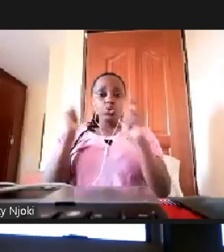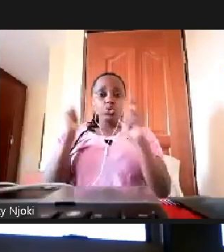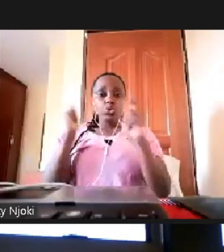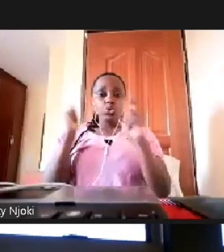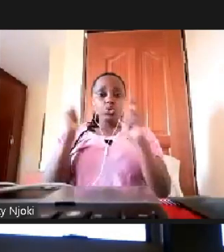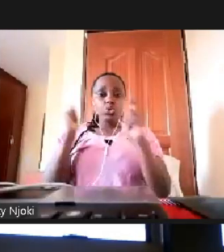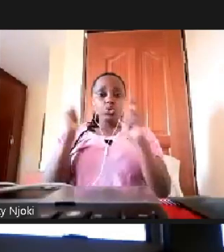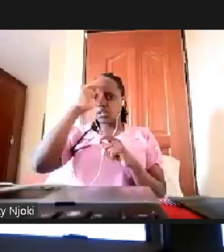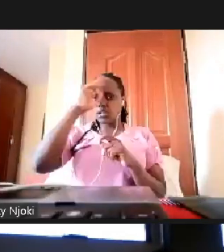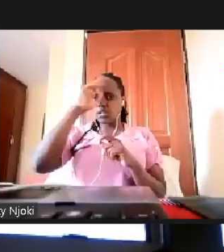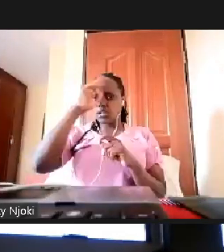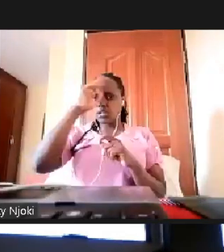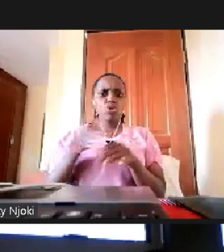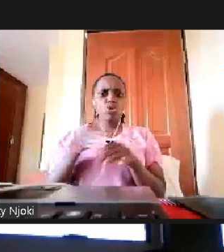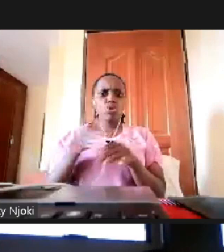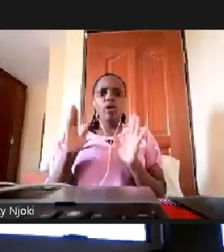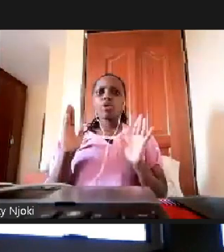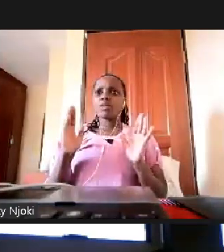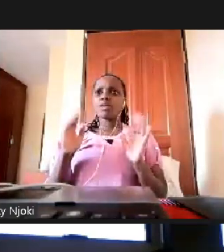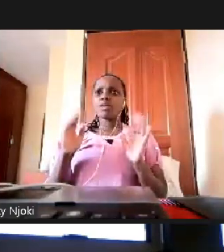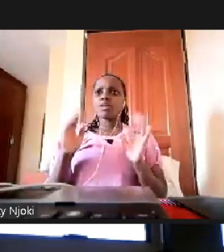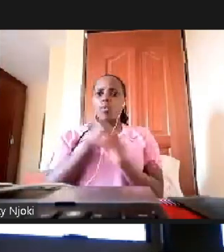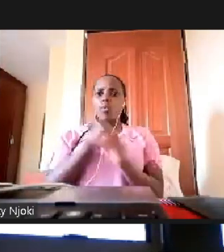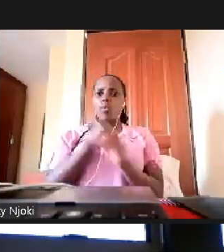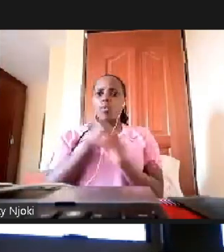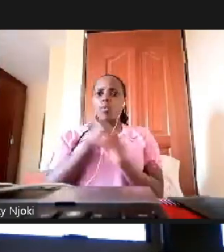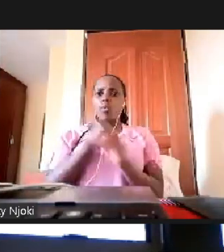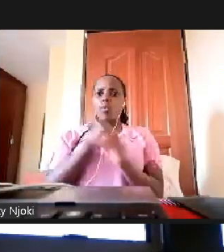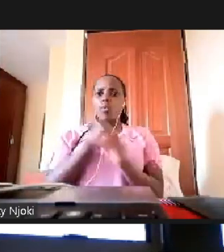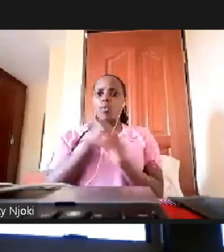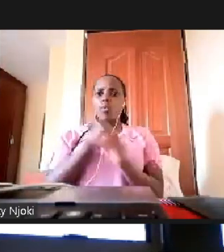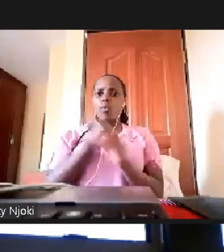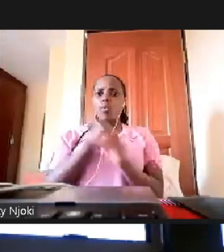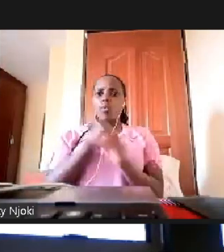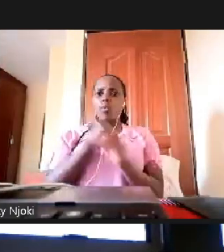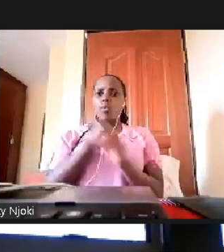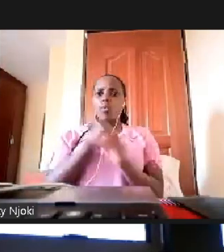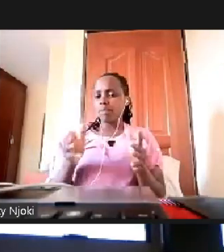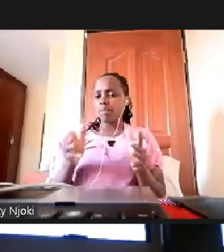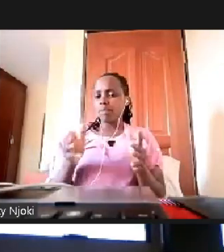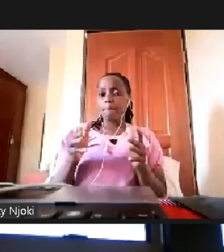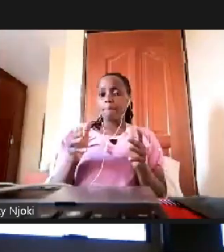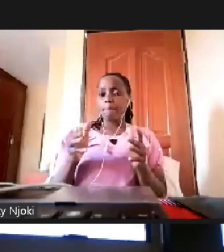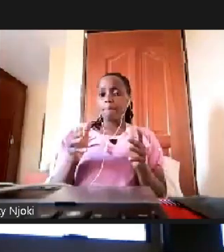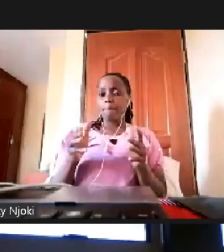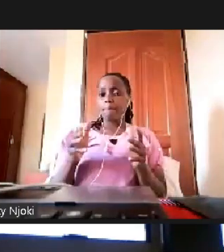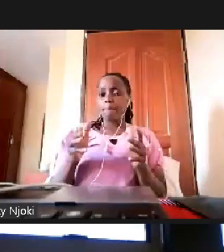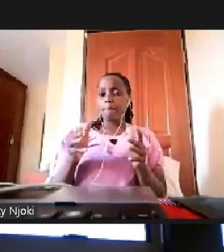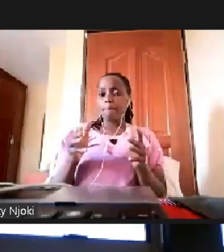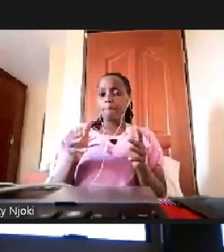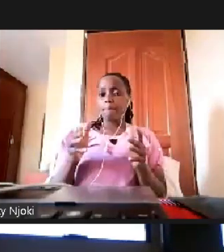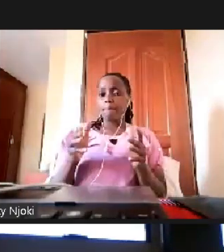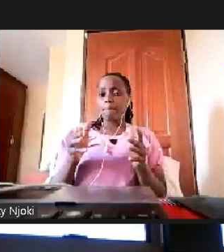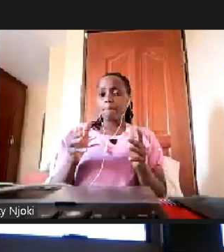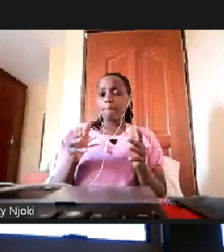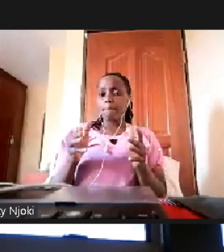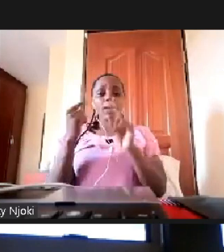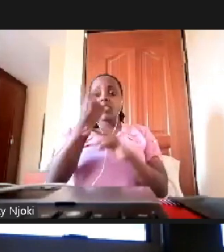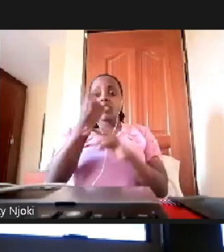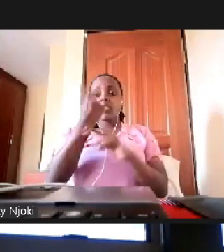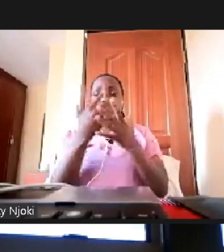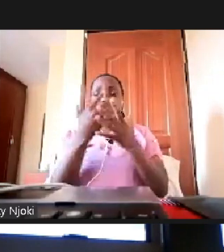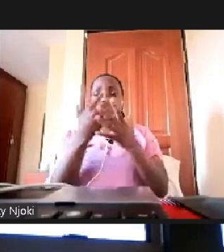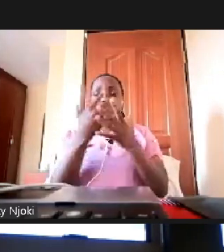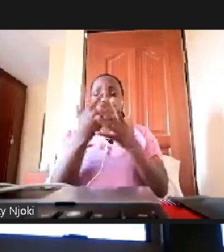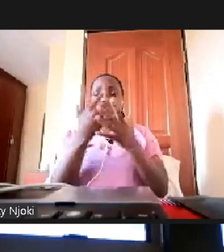road, they will be working. You will see teachers in school, they will be teaching. You will have broadcasters in the broadcasting house, they'll be broadcasting. But the